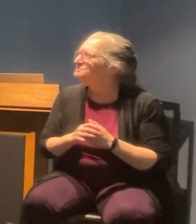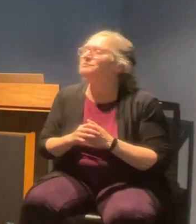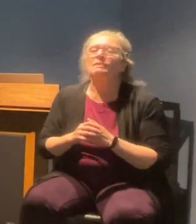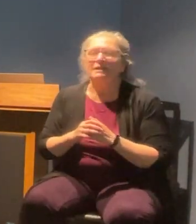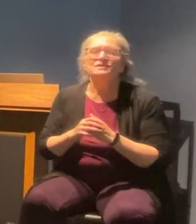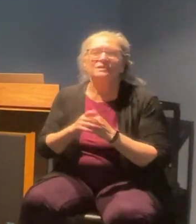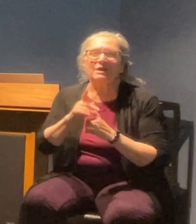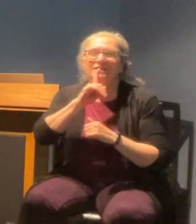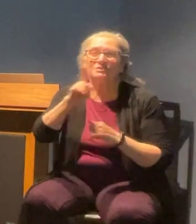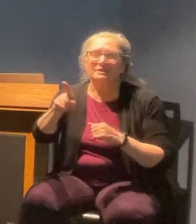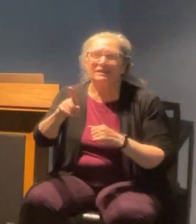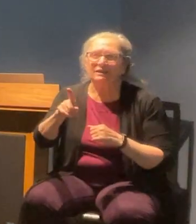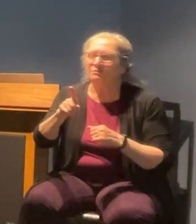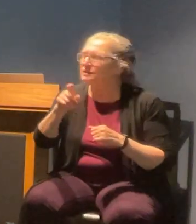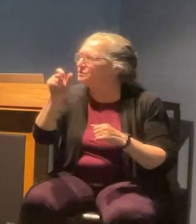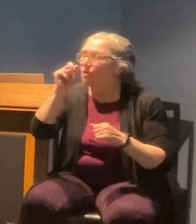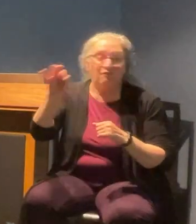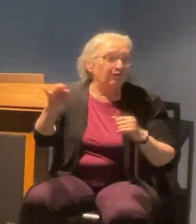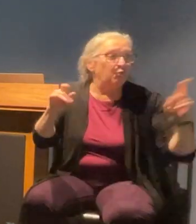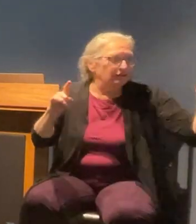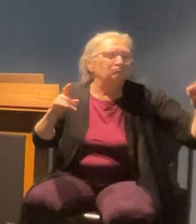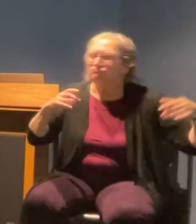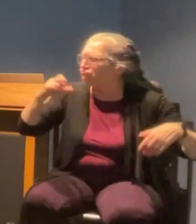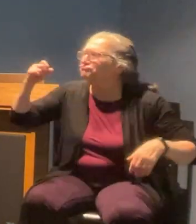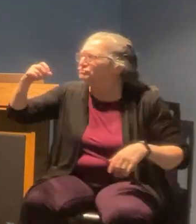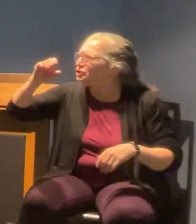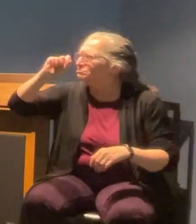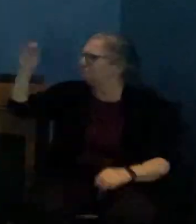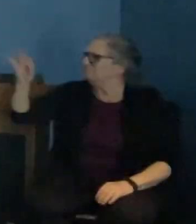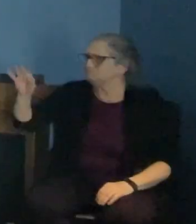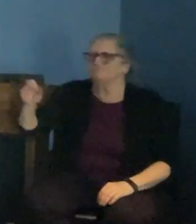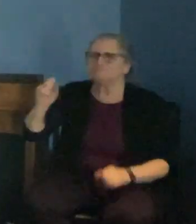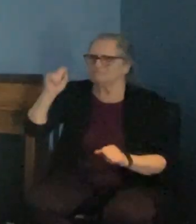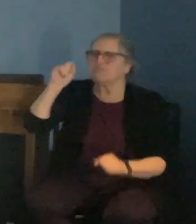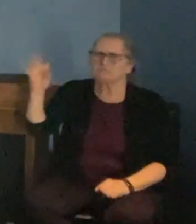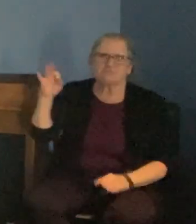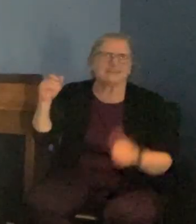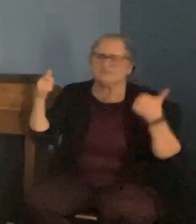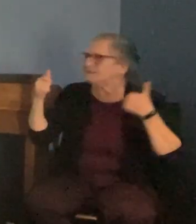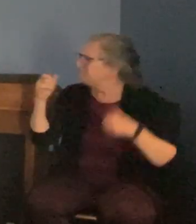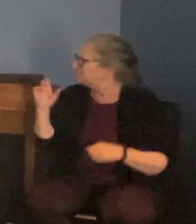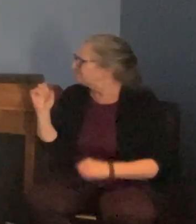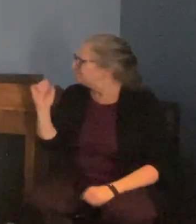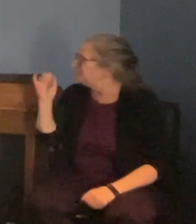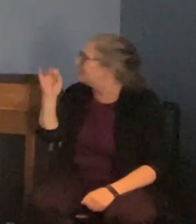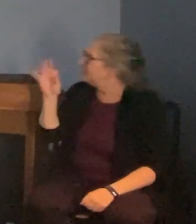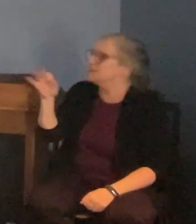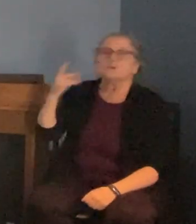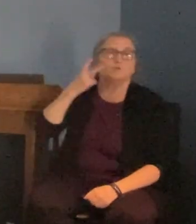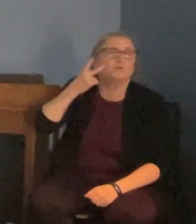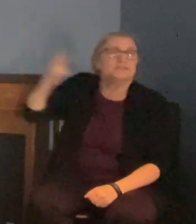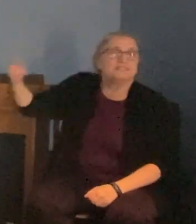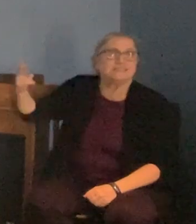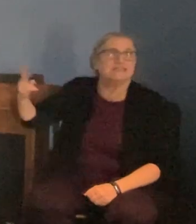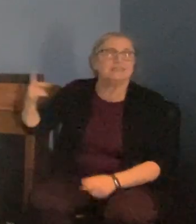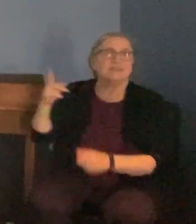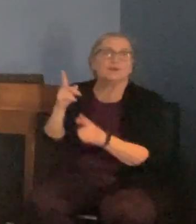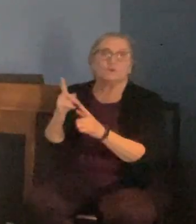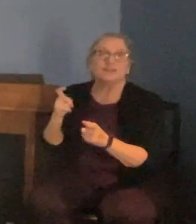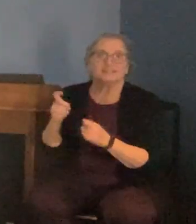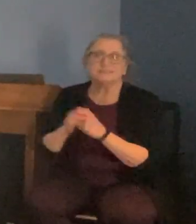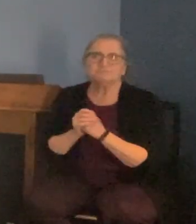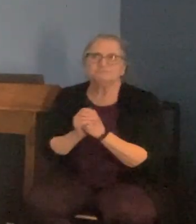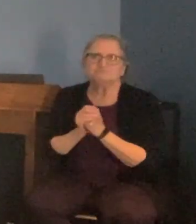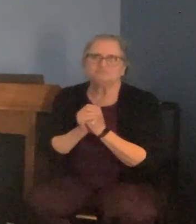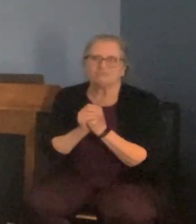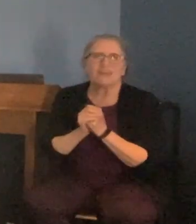But actually, can we turn it off for just 1 second? So I'll just show one thing on the image, and then, okay, so very quickly, as we said,